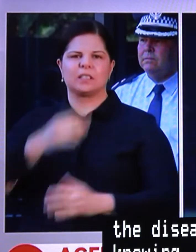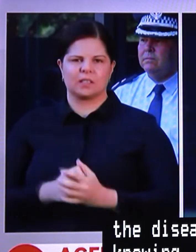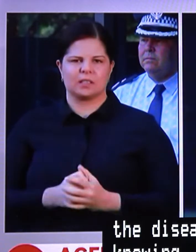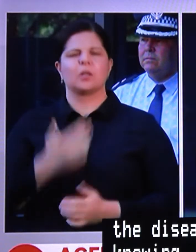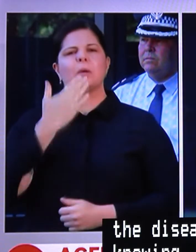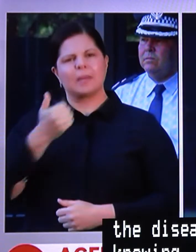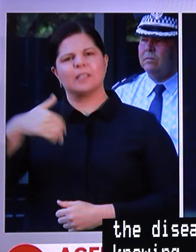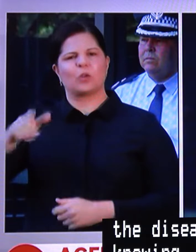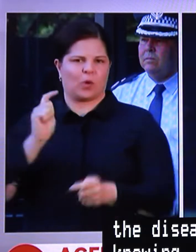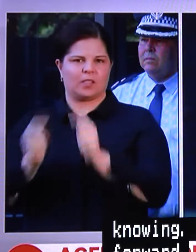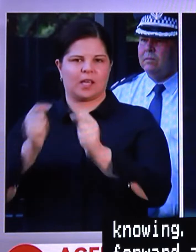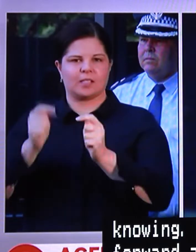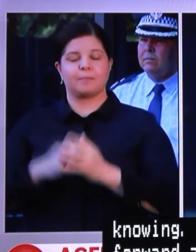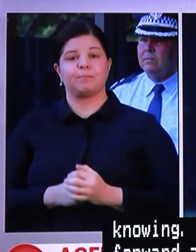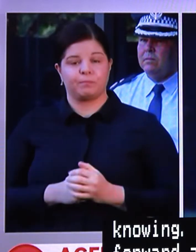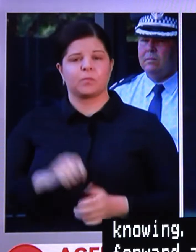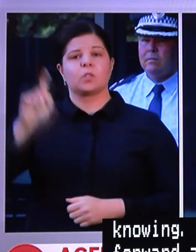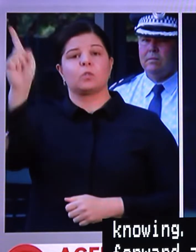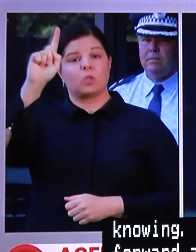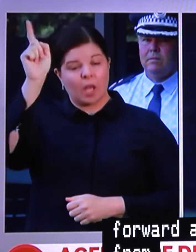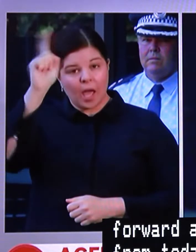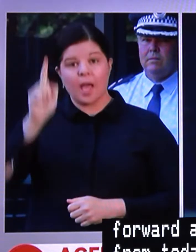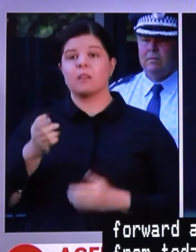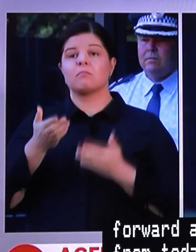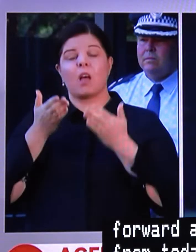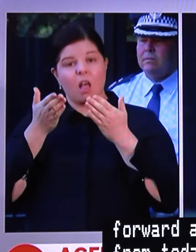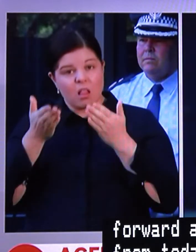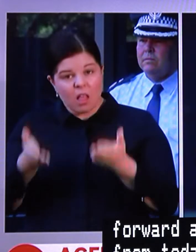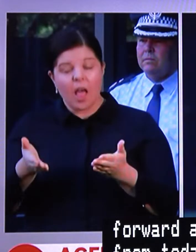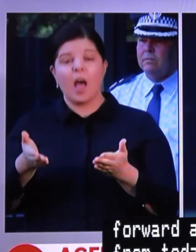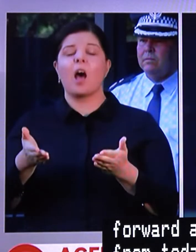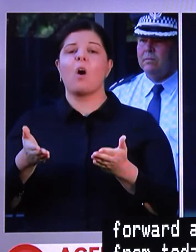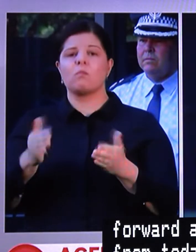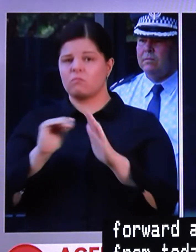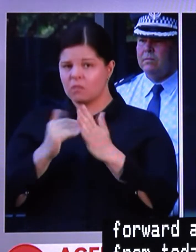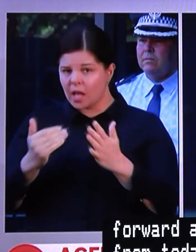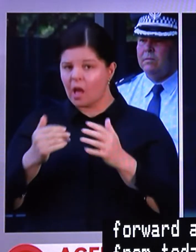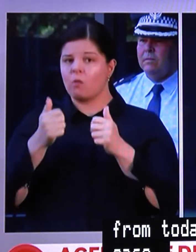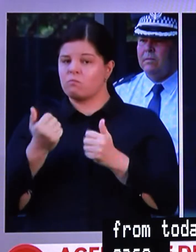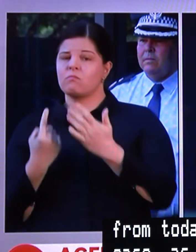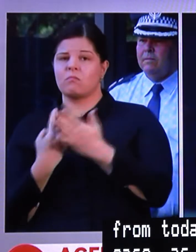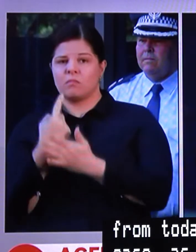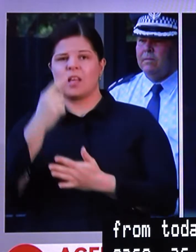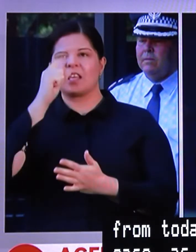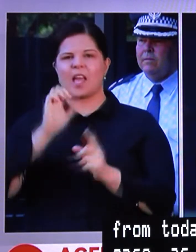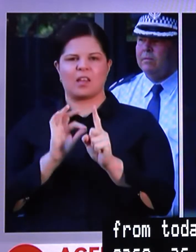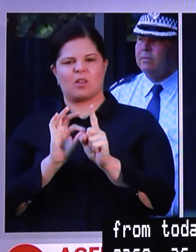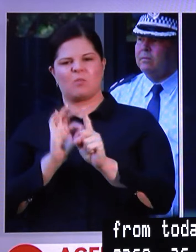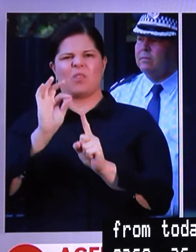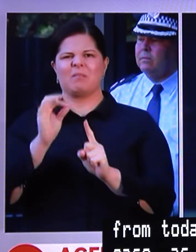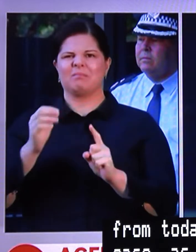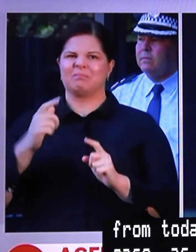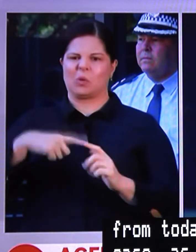today, as we see restrictions ease, as we see people going or taking the opportunity to improve